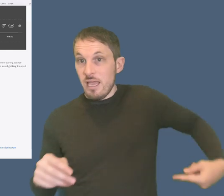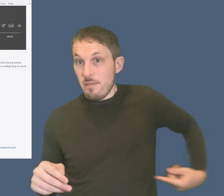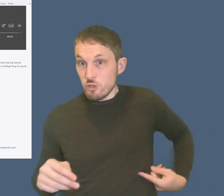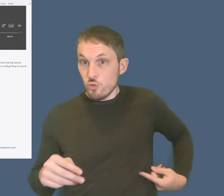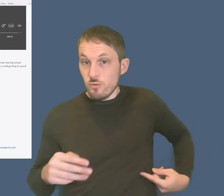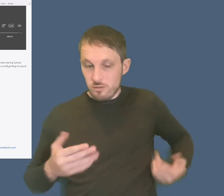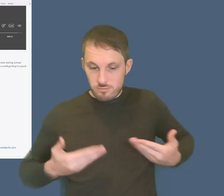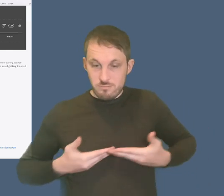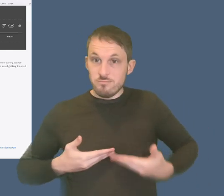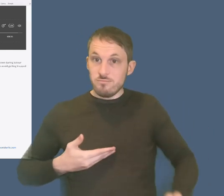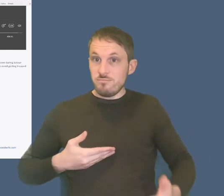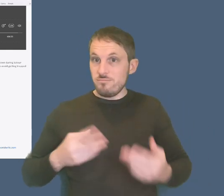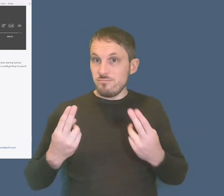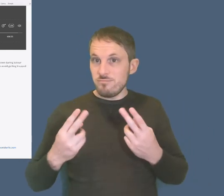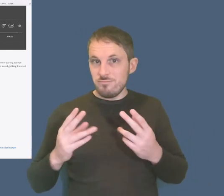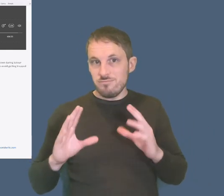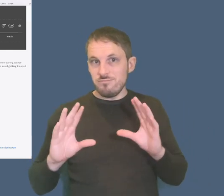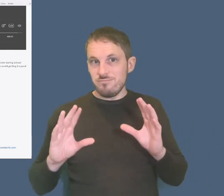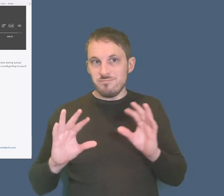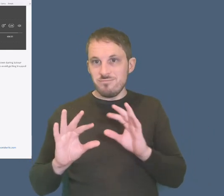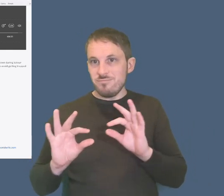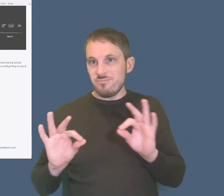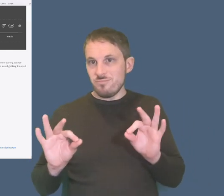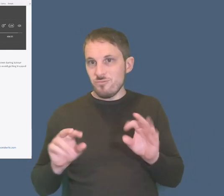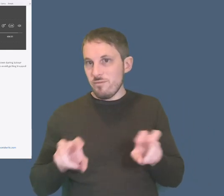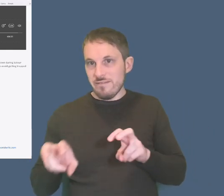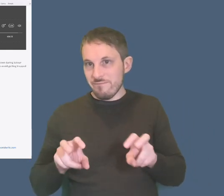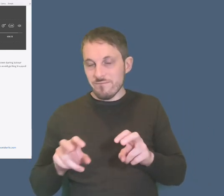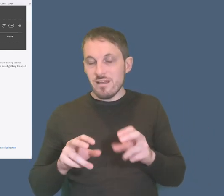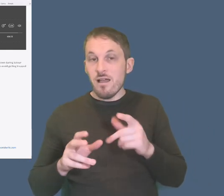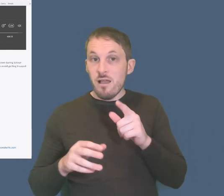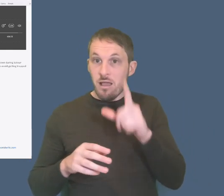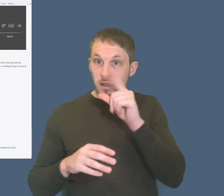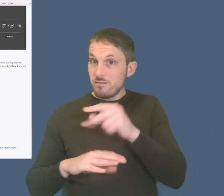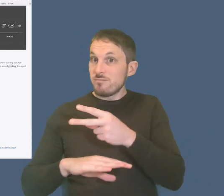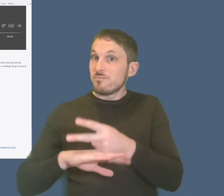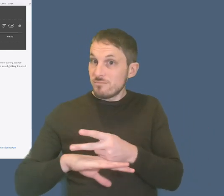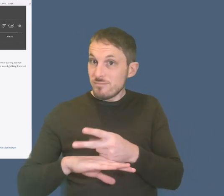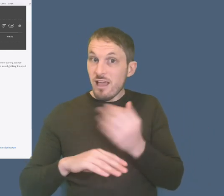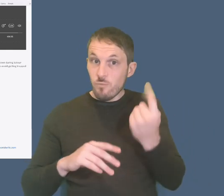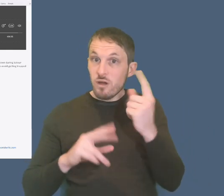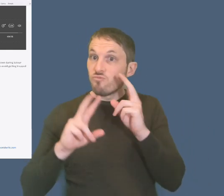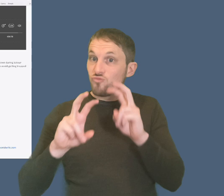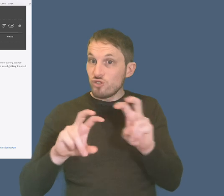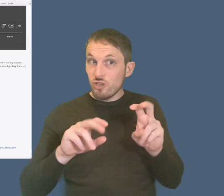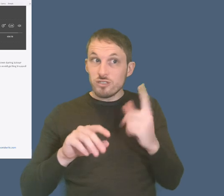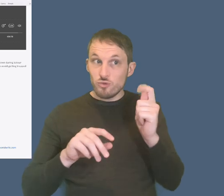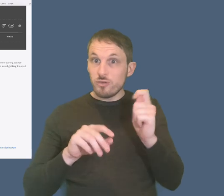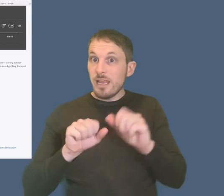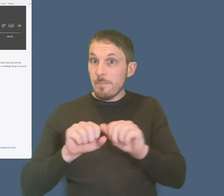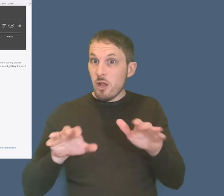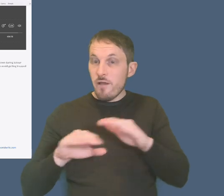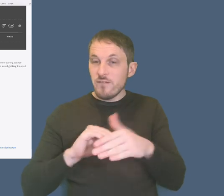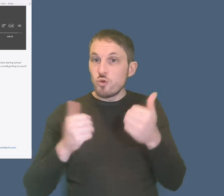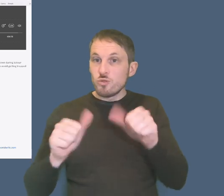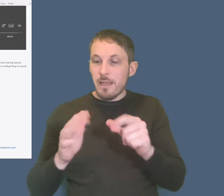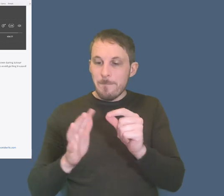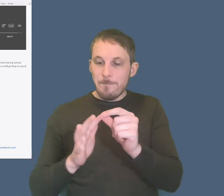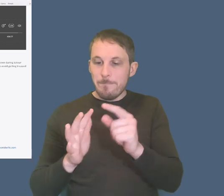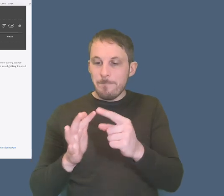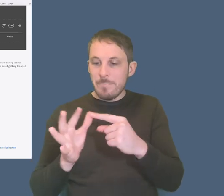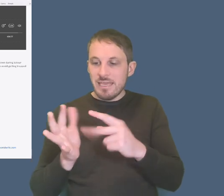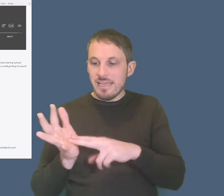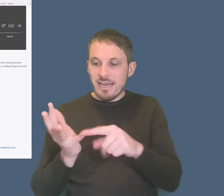there's actually some great research. Again, it's in the resource folder coming out, and it's coming out about the use of a peanut ball, which is like